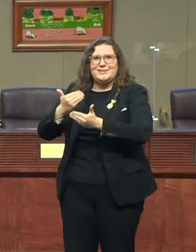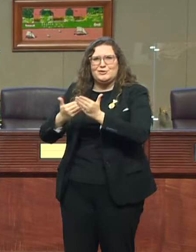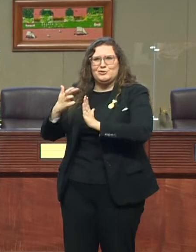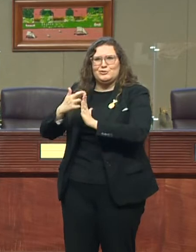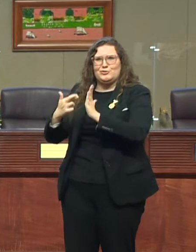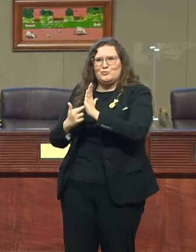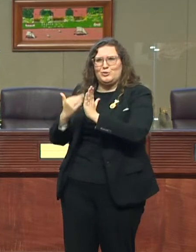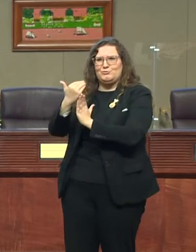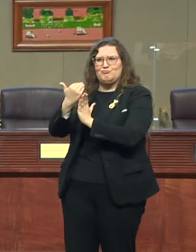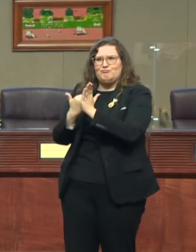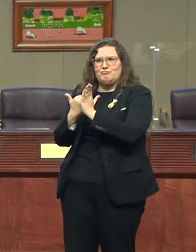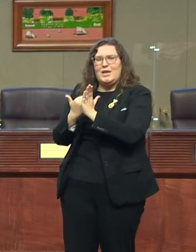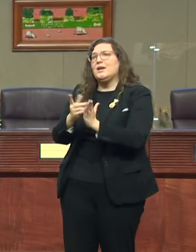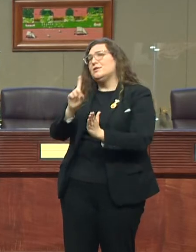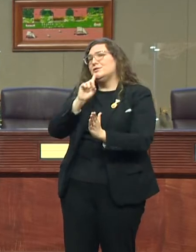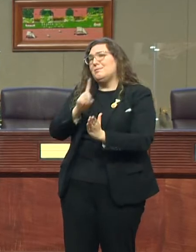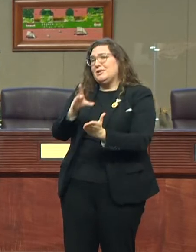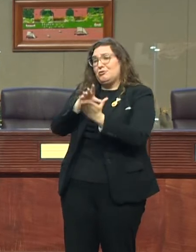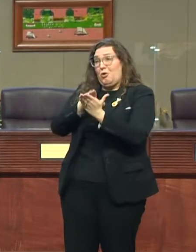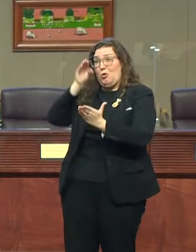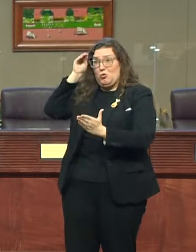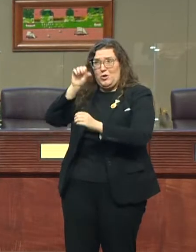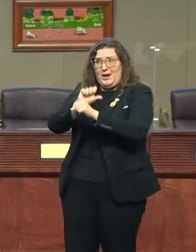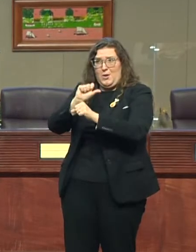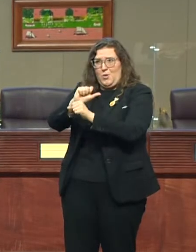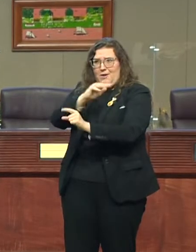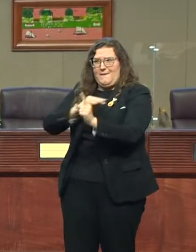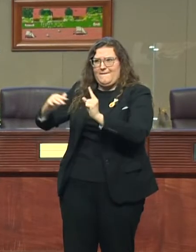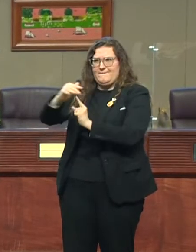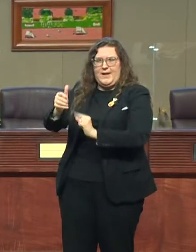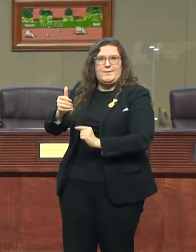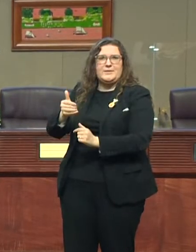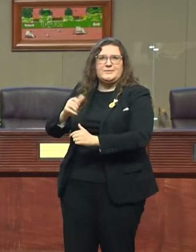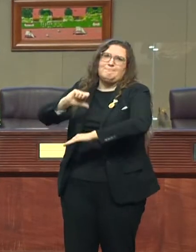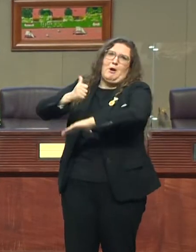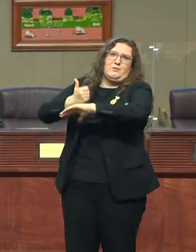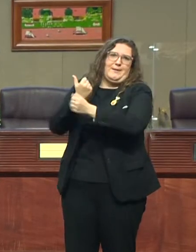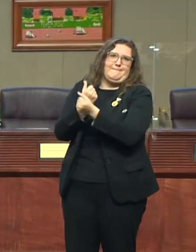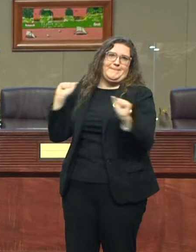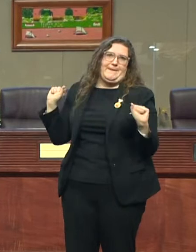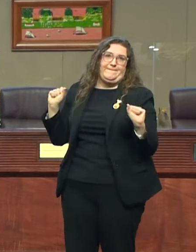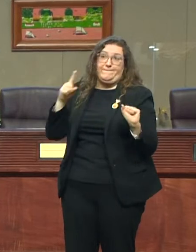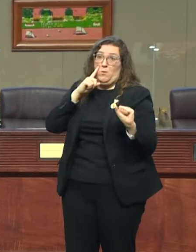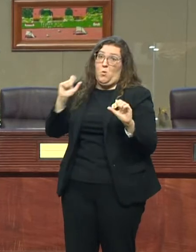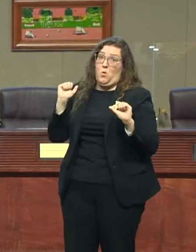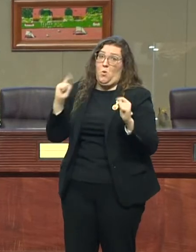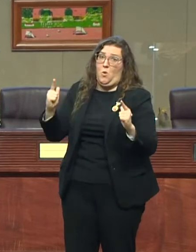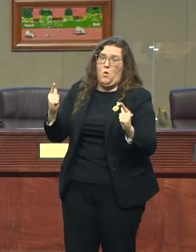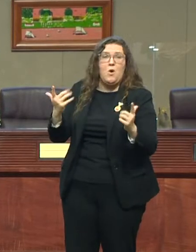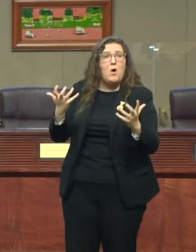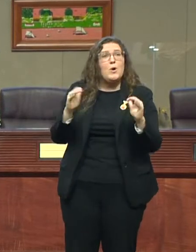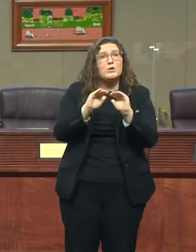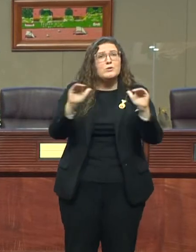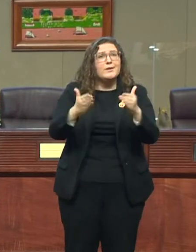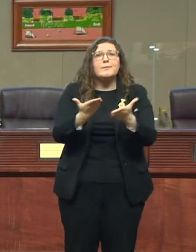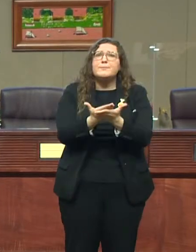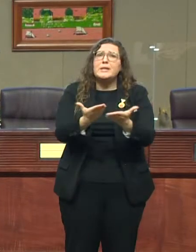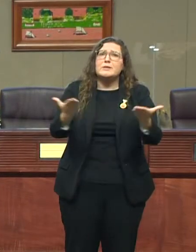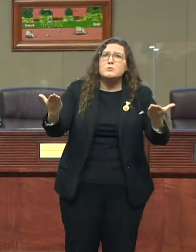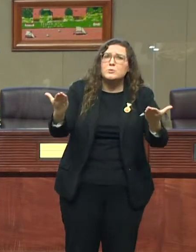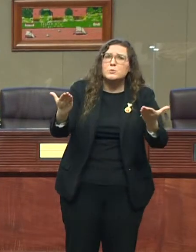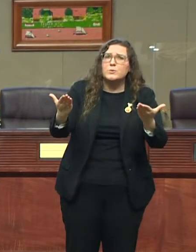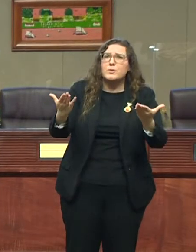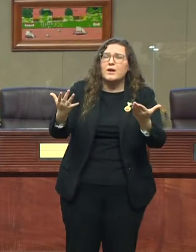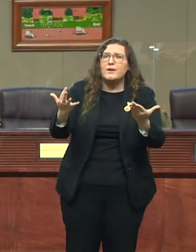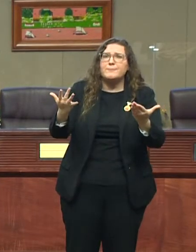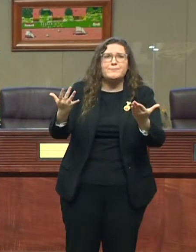the learning and working environments are safe. We want to remind all employees and parents of our students that if